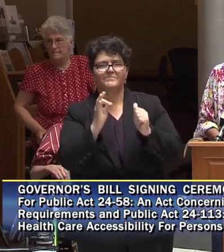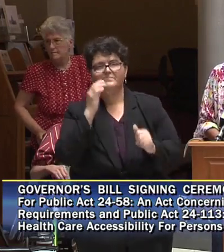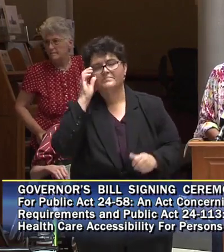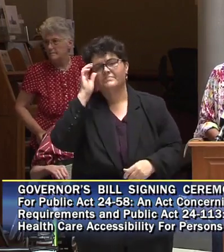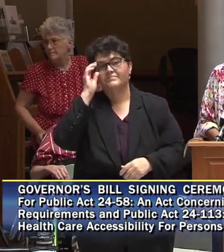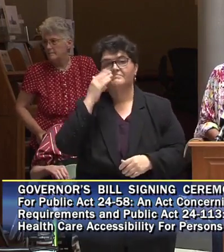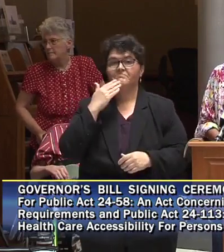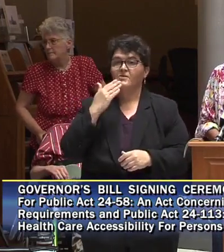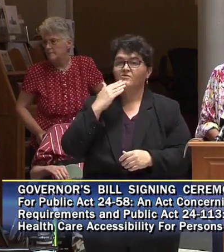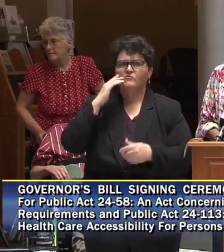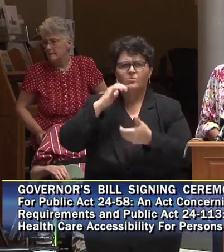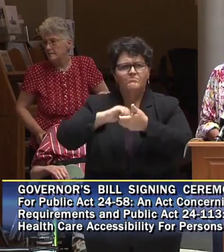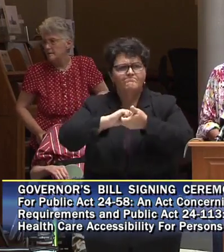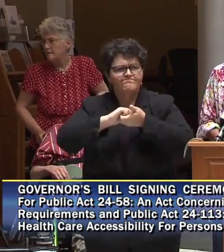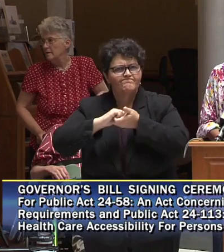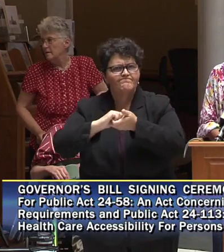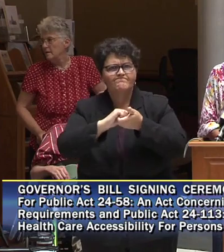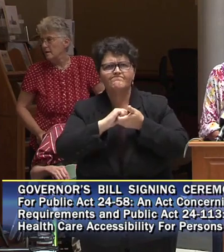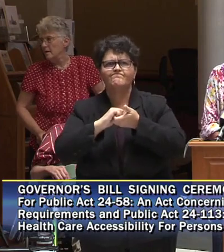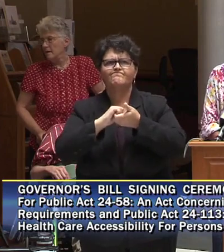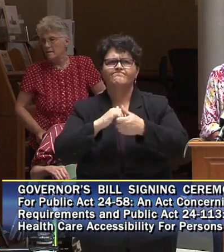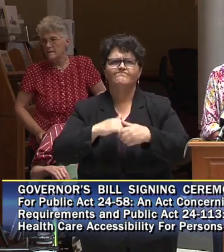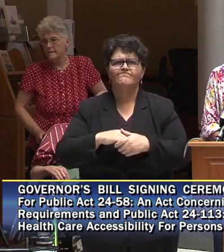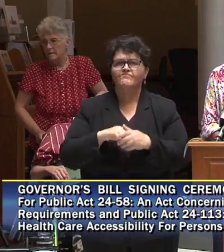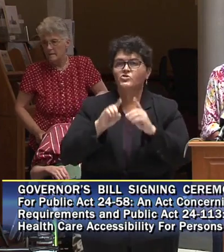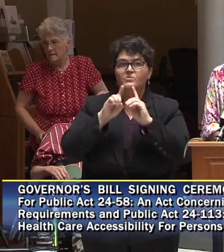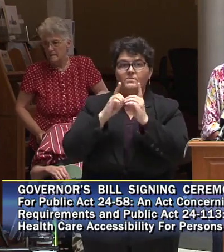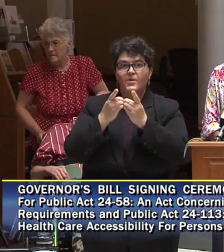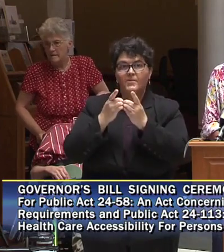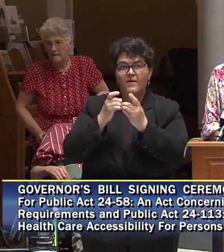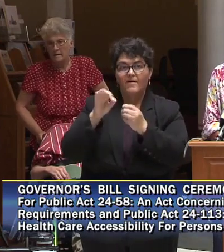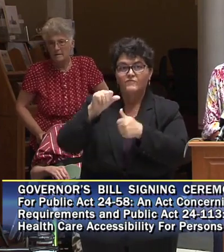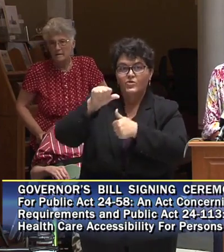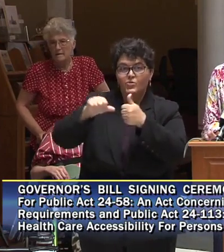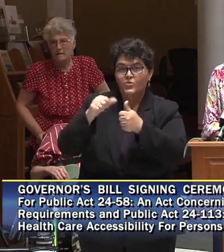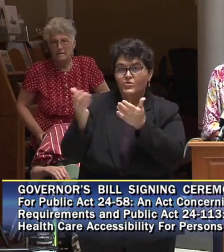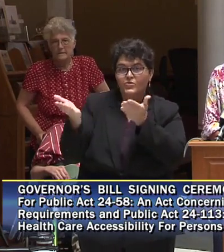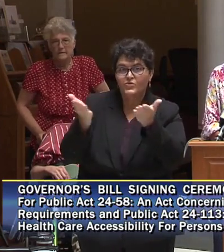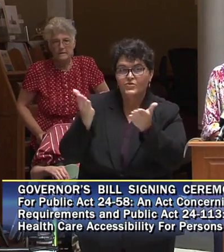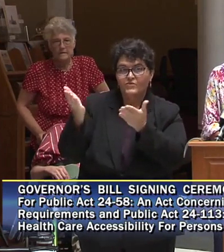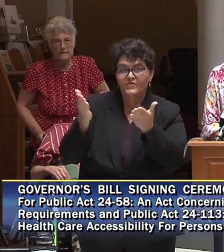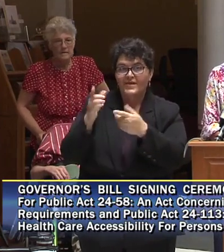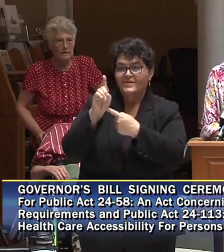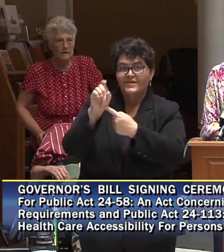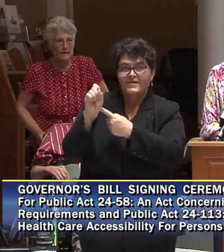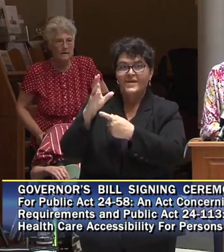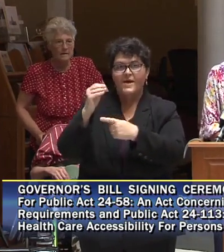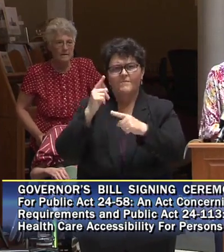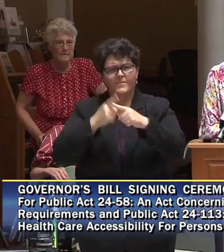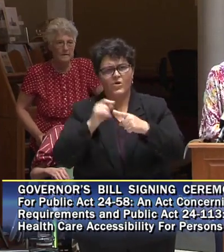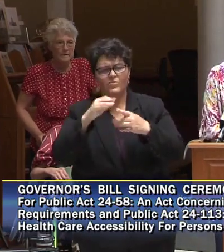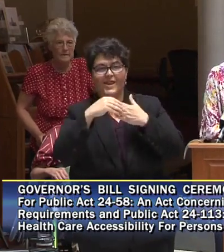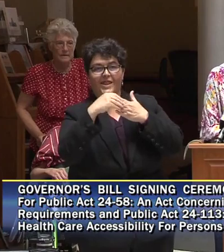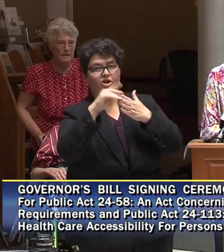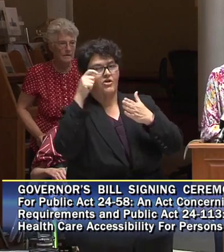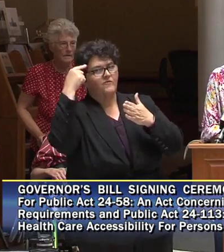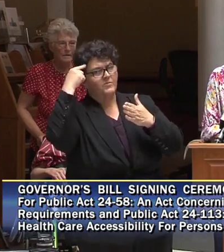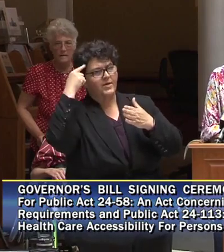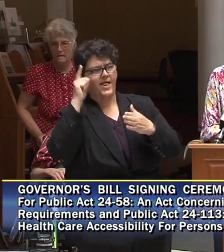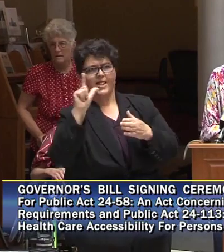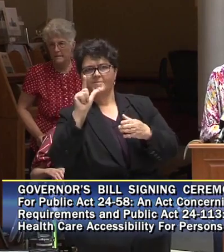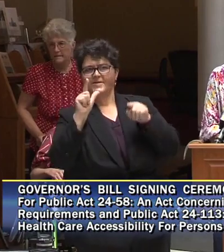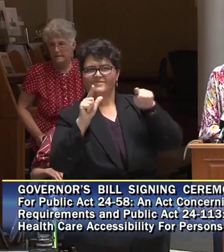partnership of the Department of Social Services and the leadership of Governor Lamont, and making sure that Connecticut will now have some really